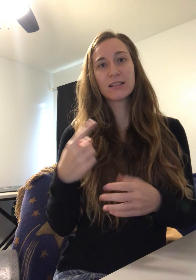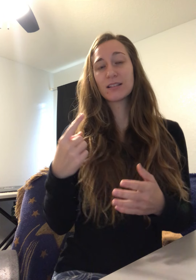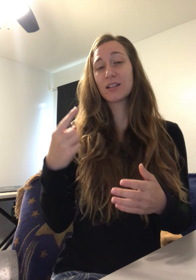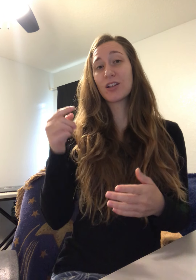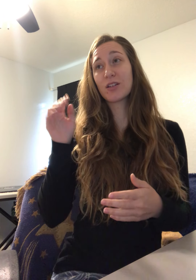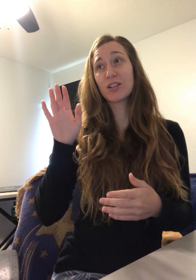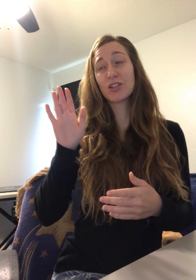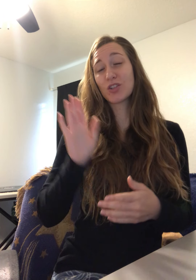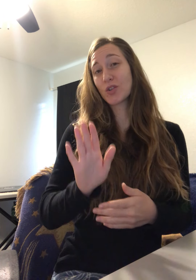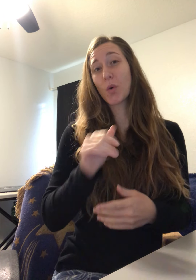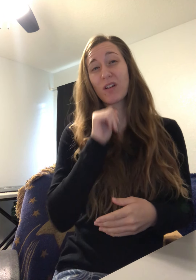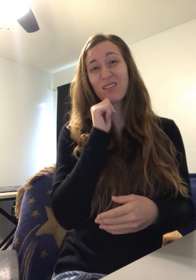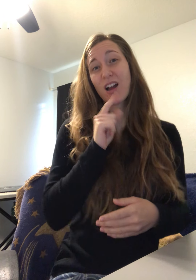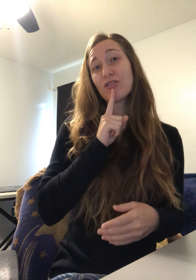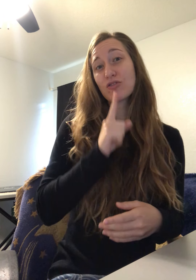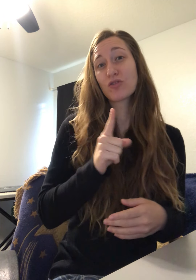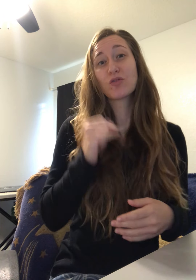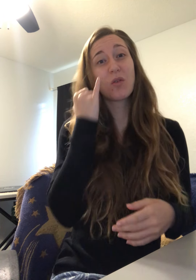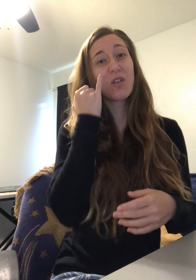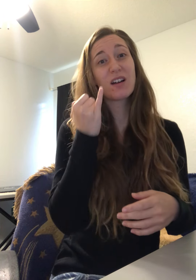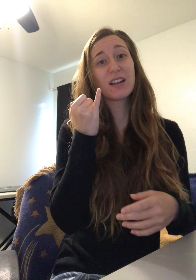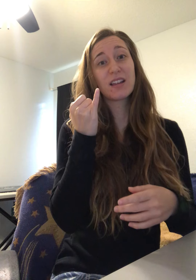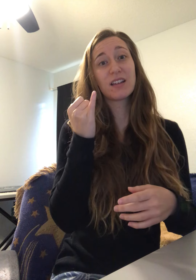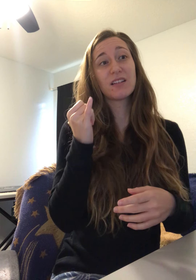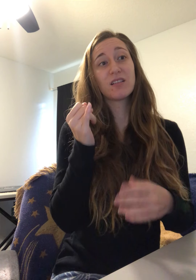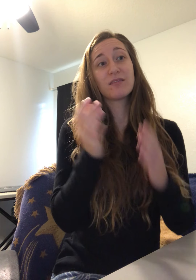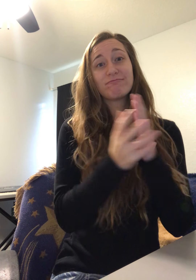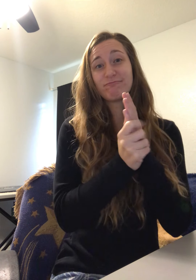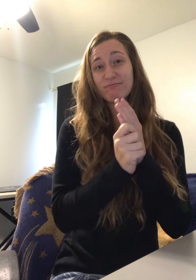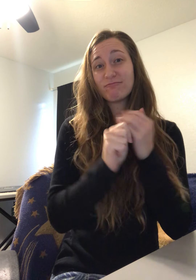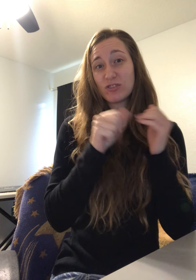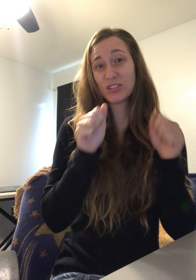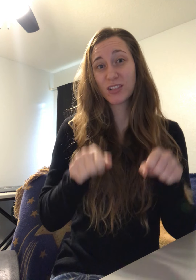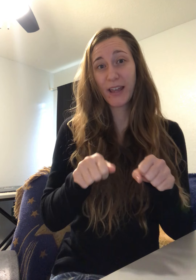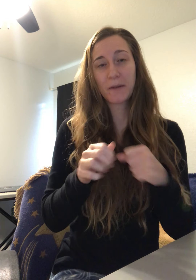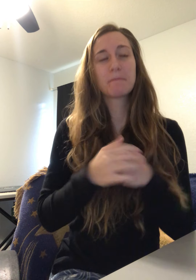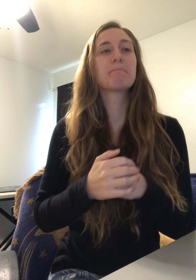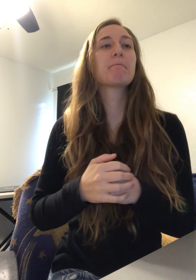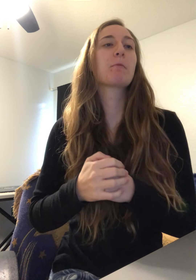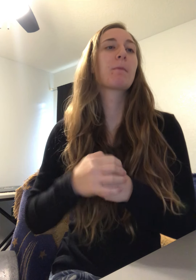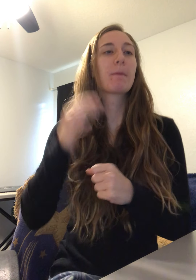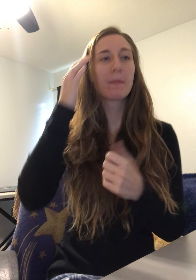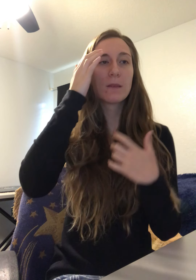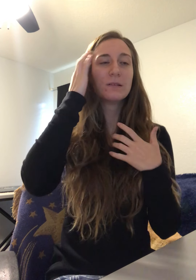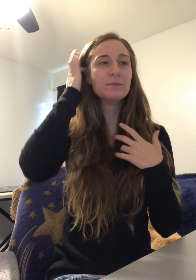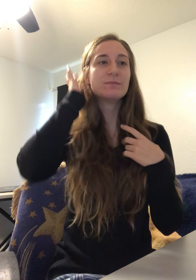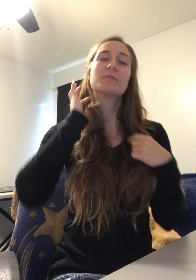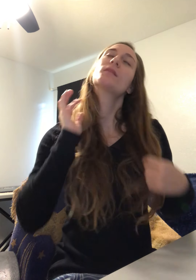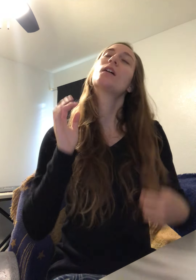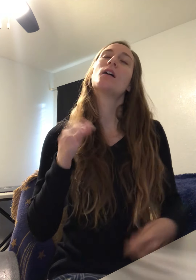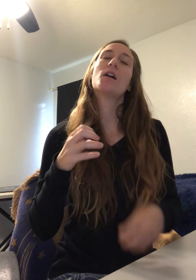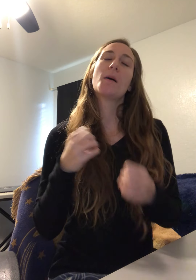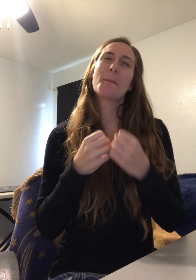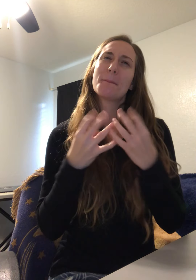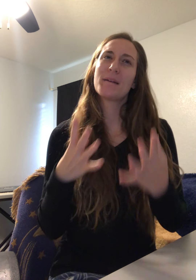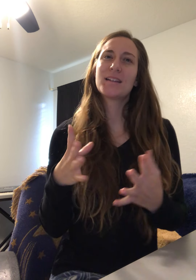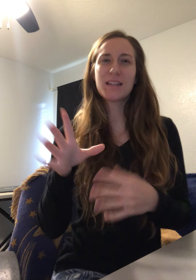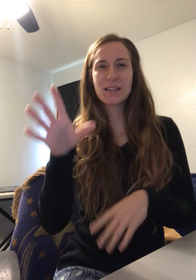stop making assumptions about anything. I think for a lot of parents, you assumed that your baby would have a particular number of